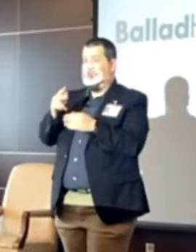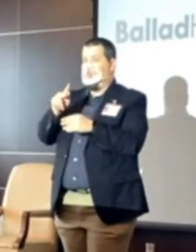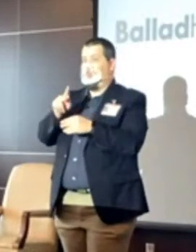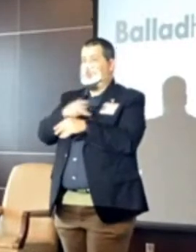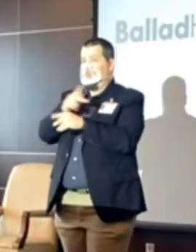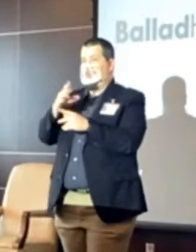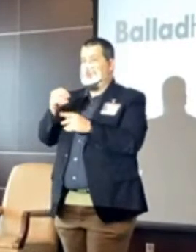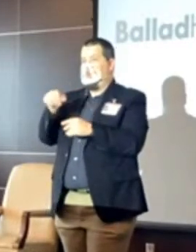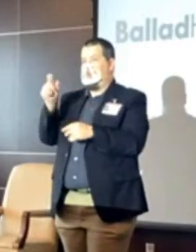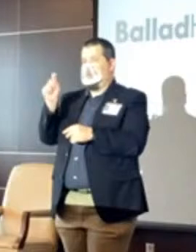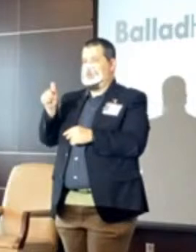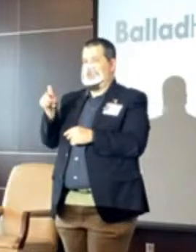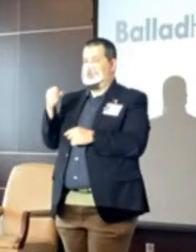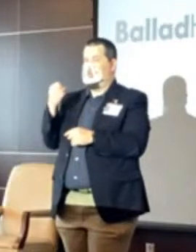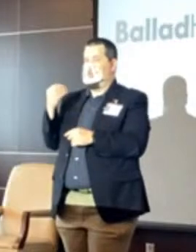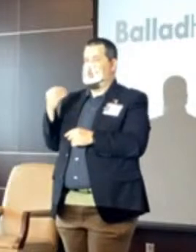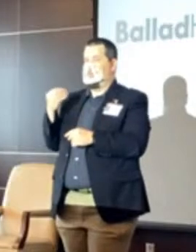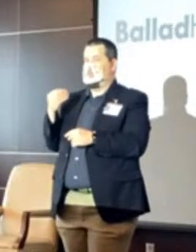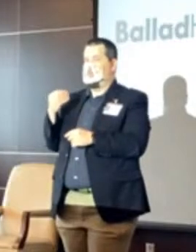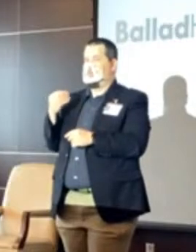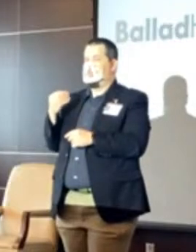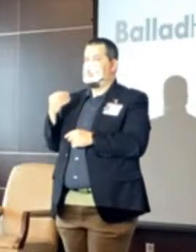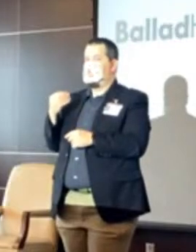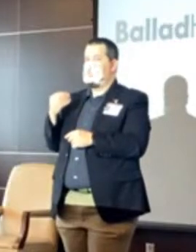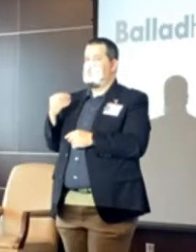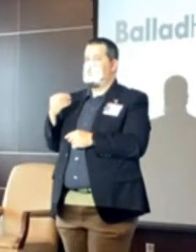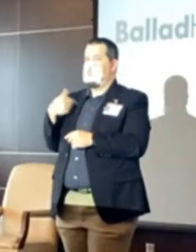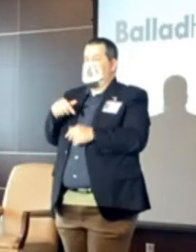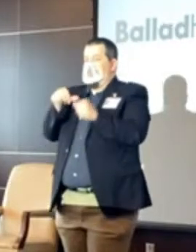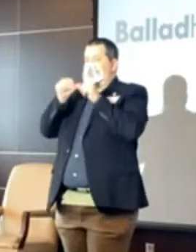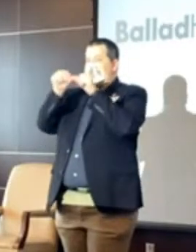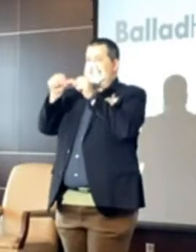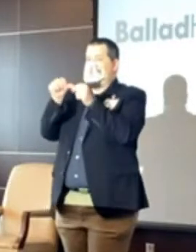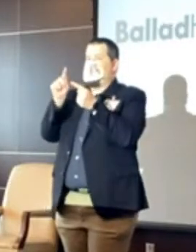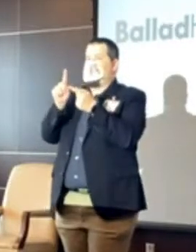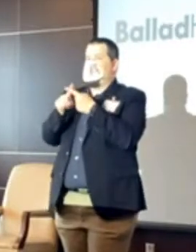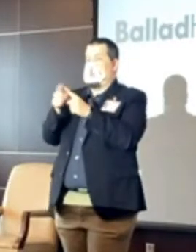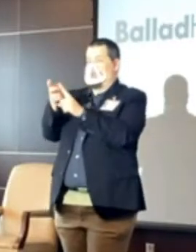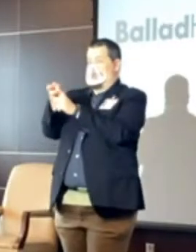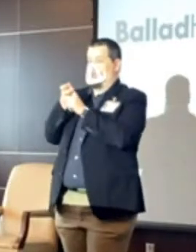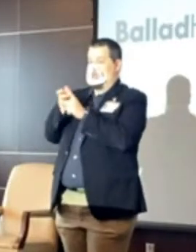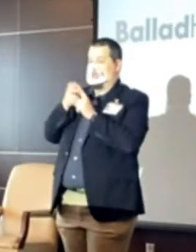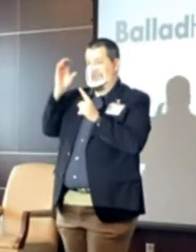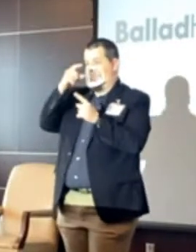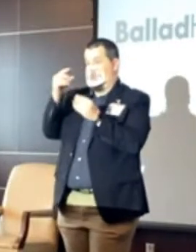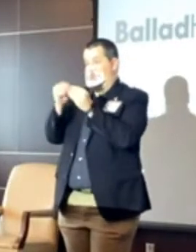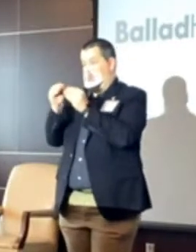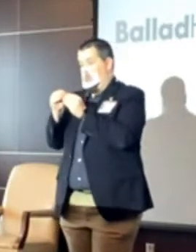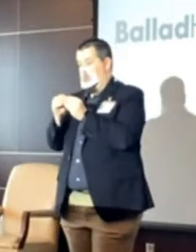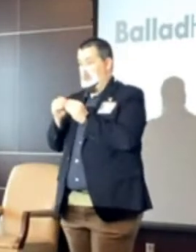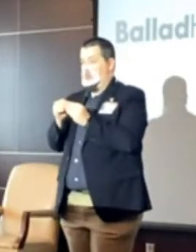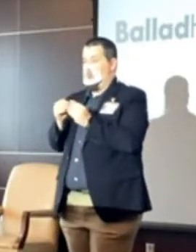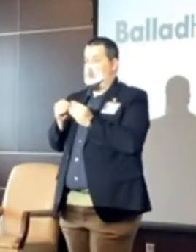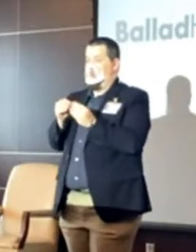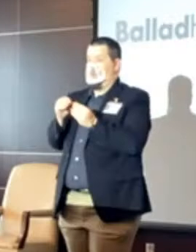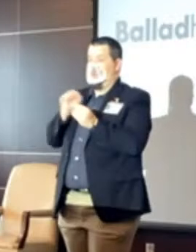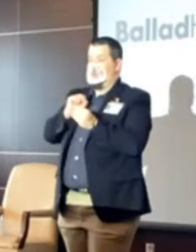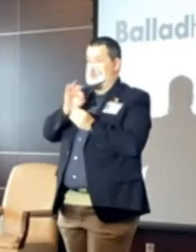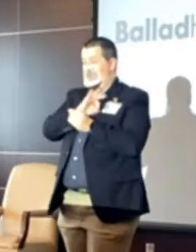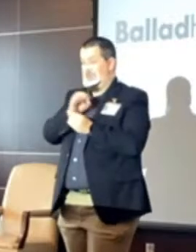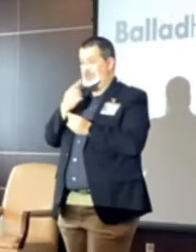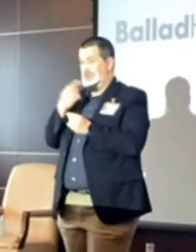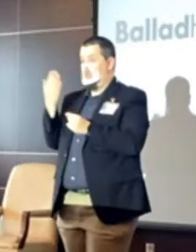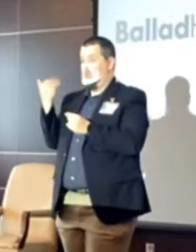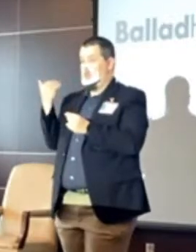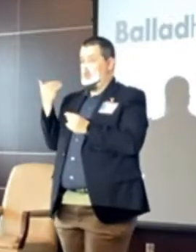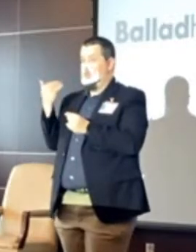other needs. So yeah, we continue to recruit, to look for more and more staff. As we said